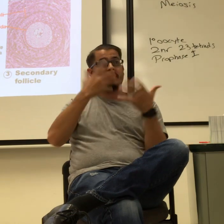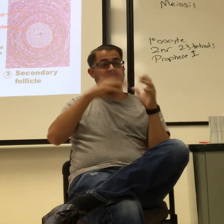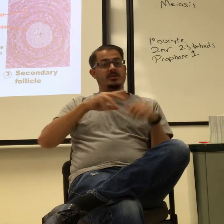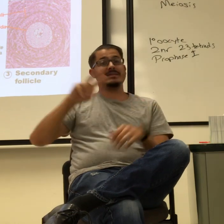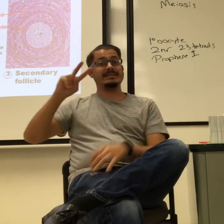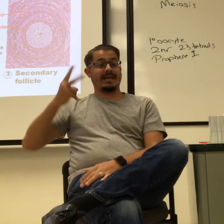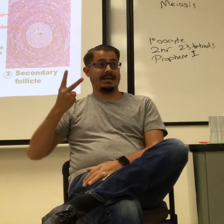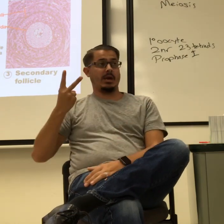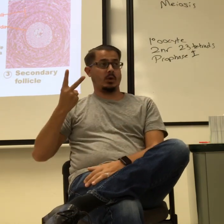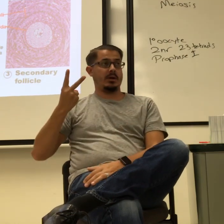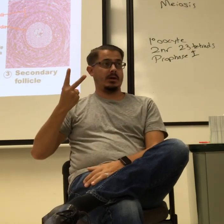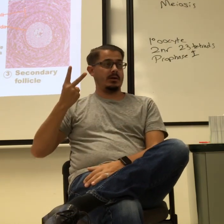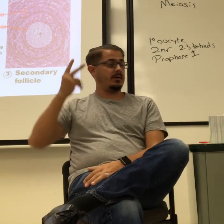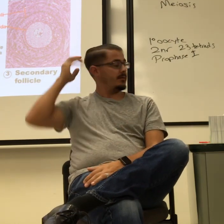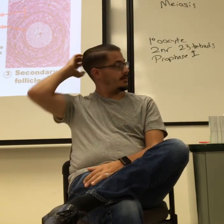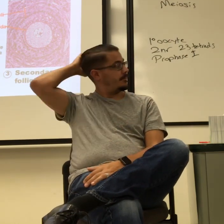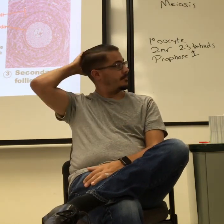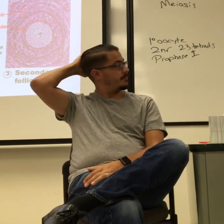secondary.